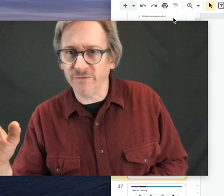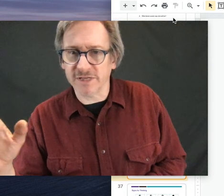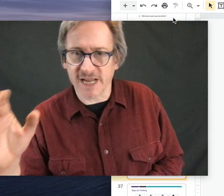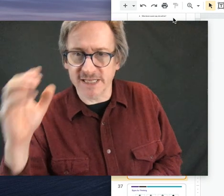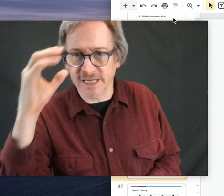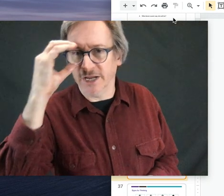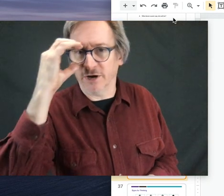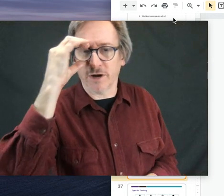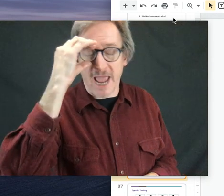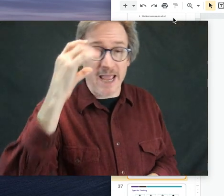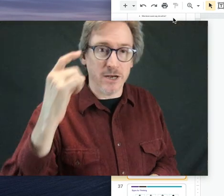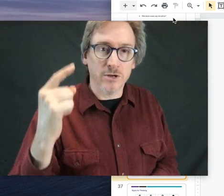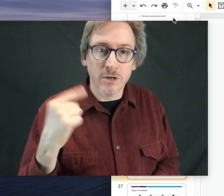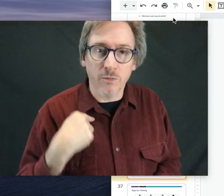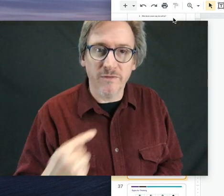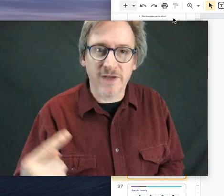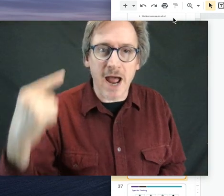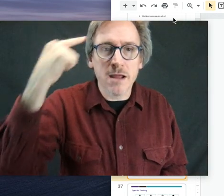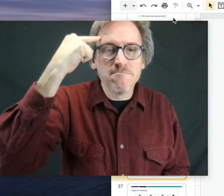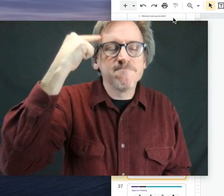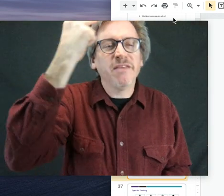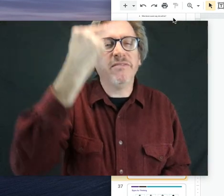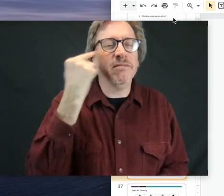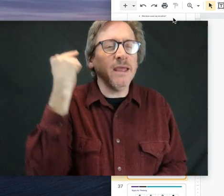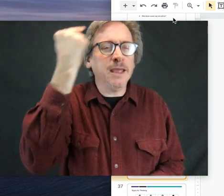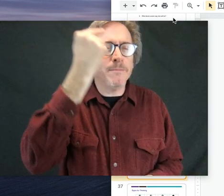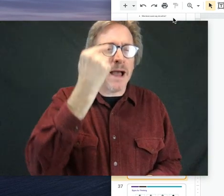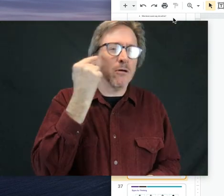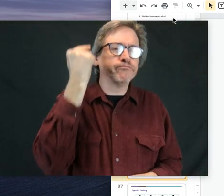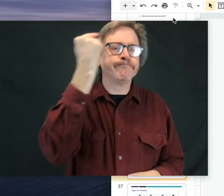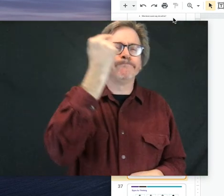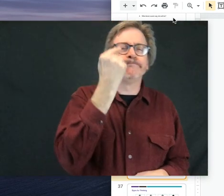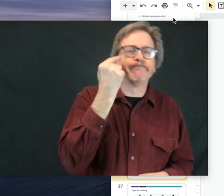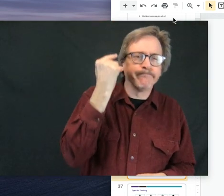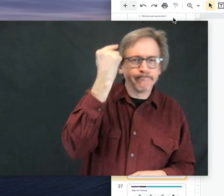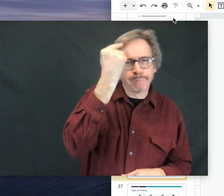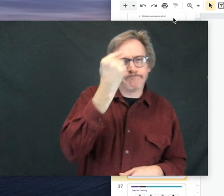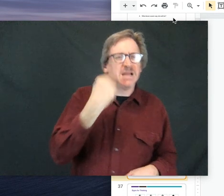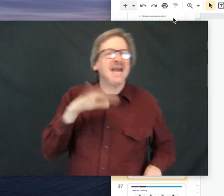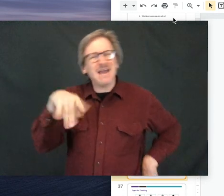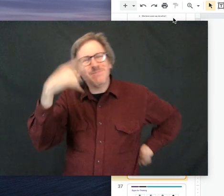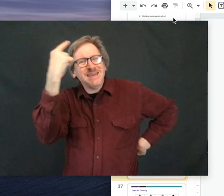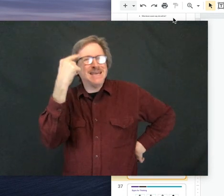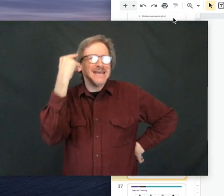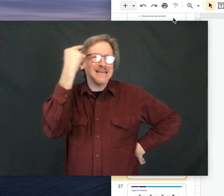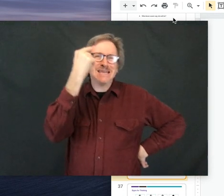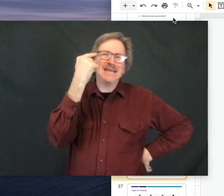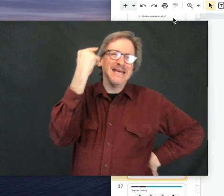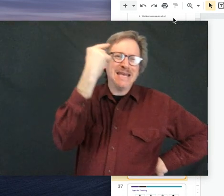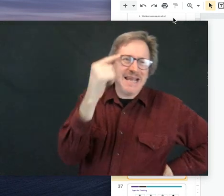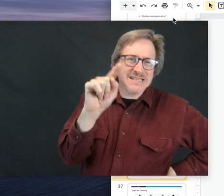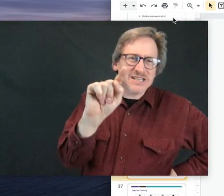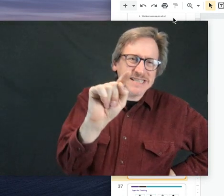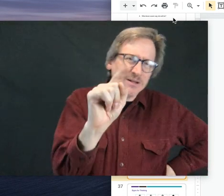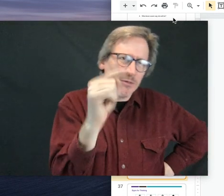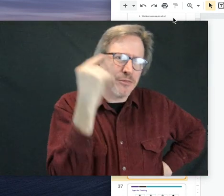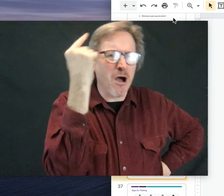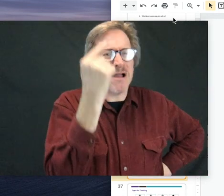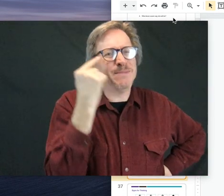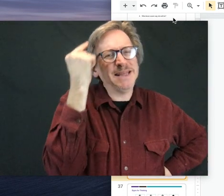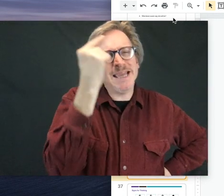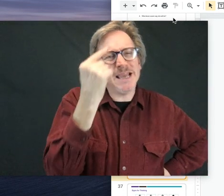4 different signs in here. And we've got thinking about. I'm thinking. It's a